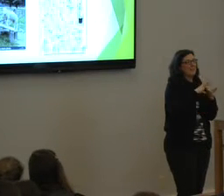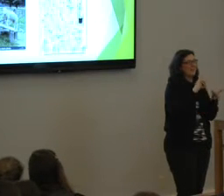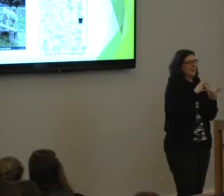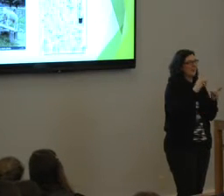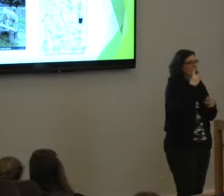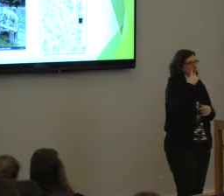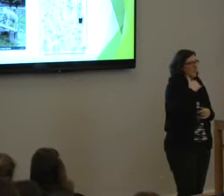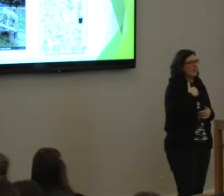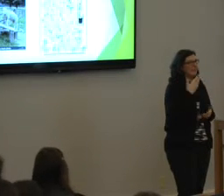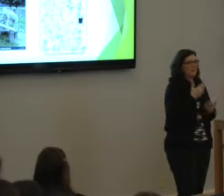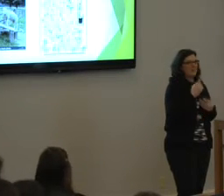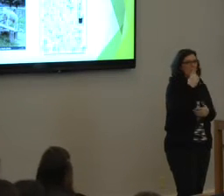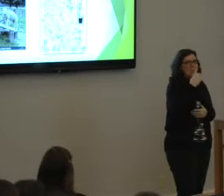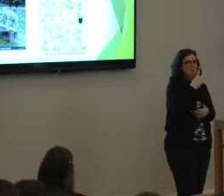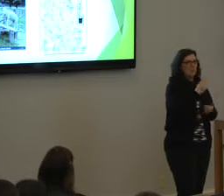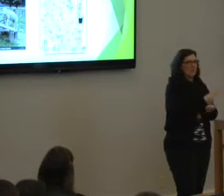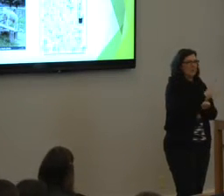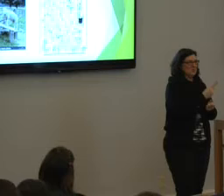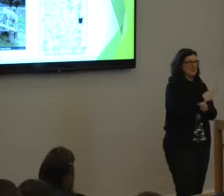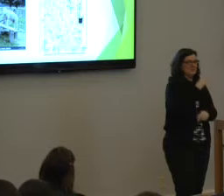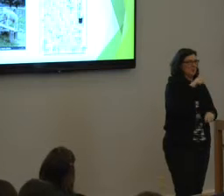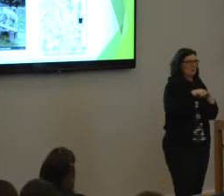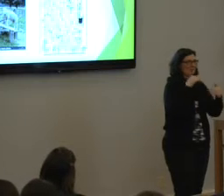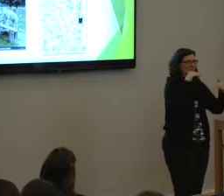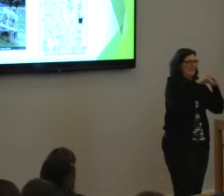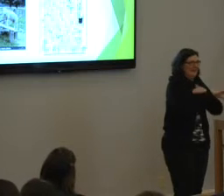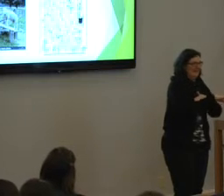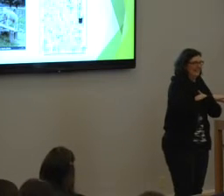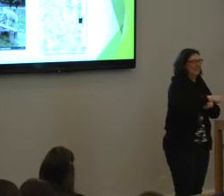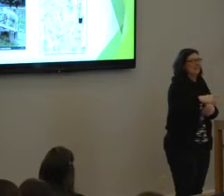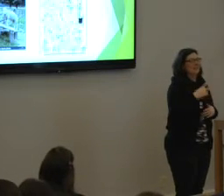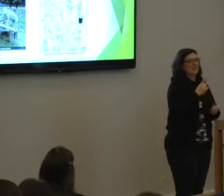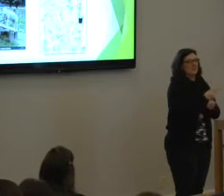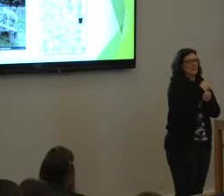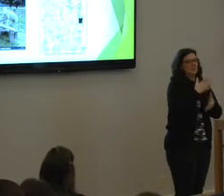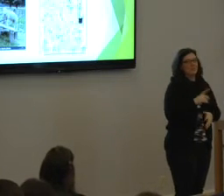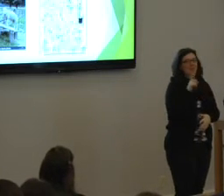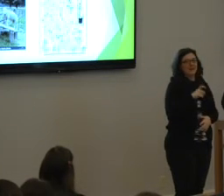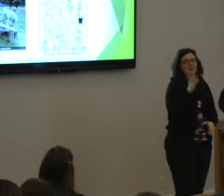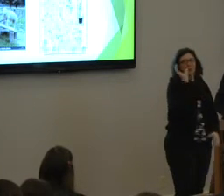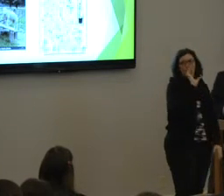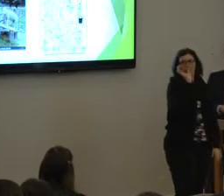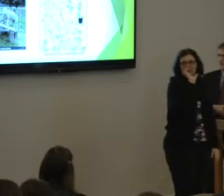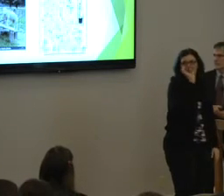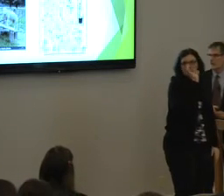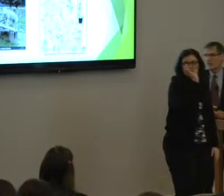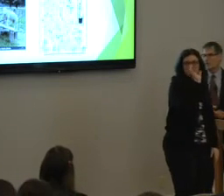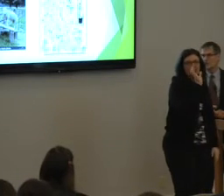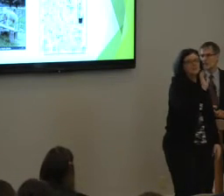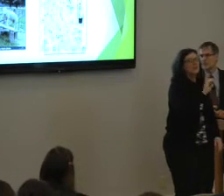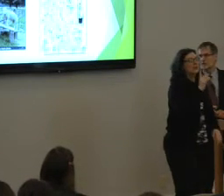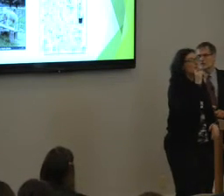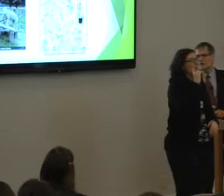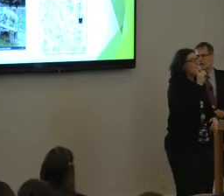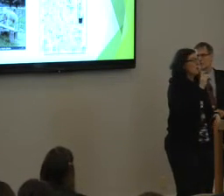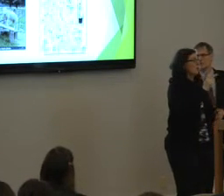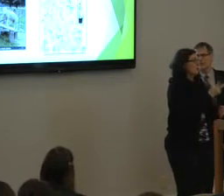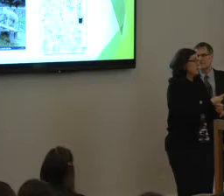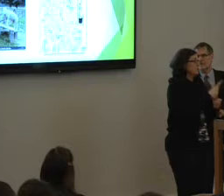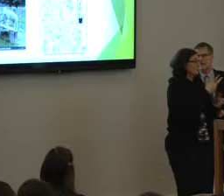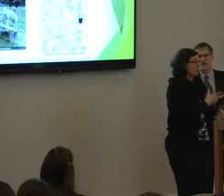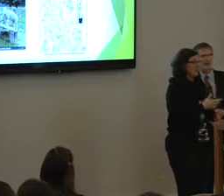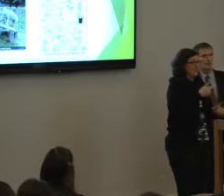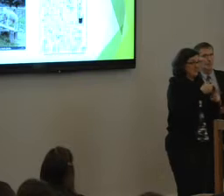Maybe that one sheep couldn't get in the stile, and the shepherd had to go looking. And because the shepherd, or the shepherd, there